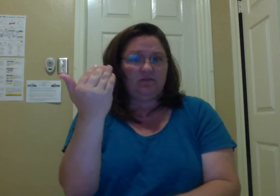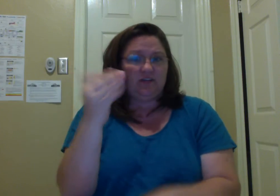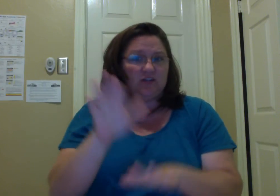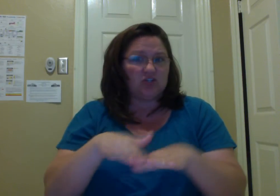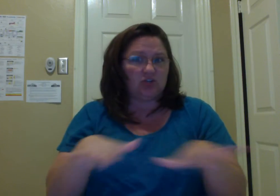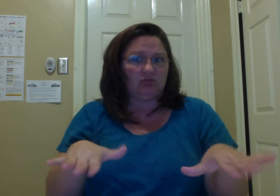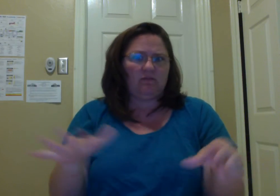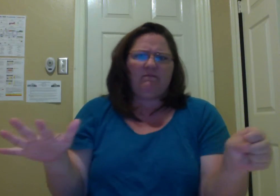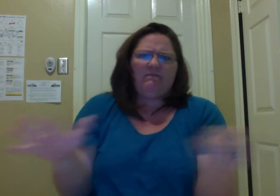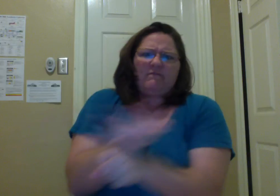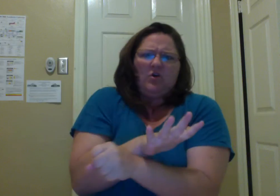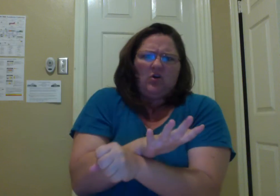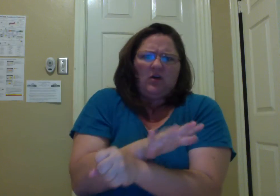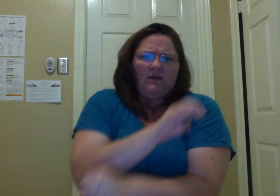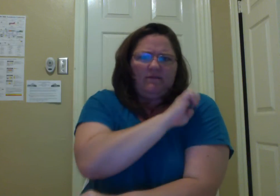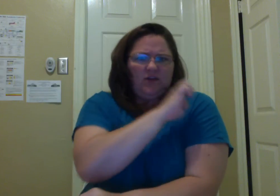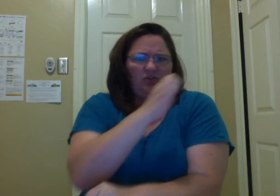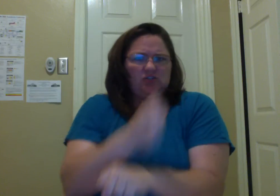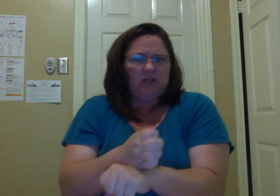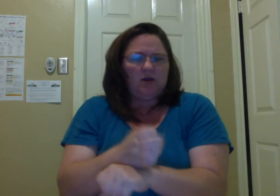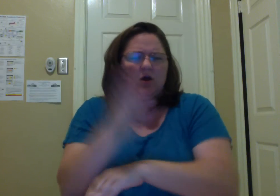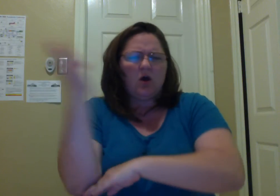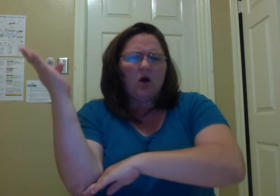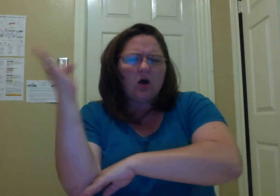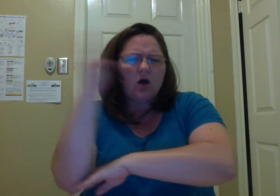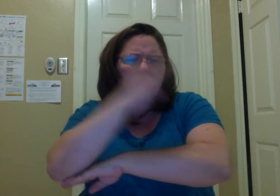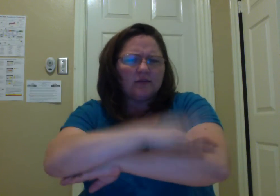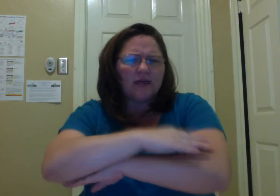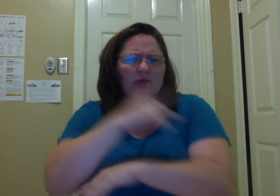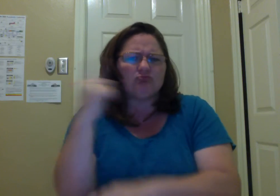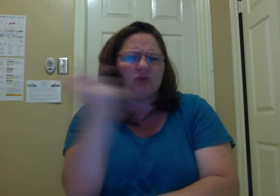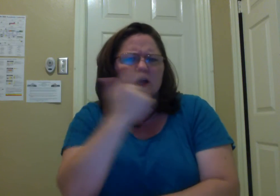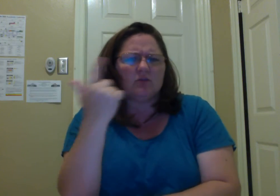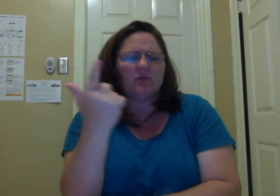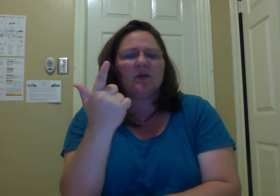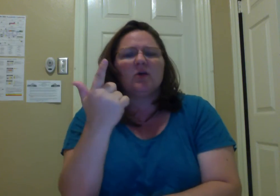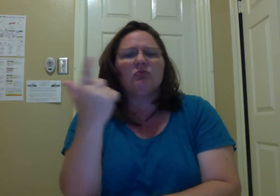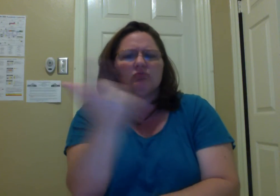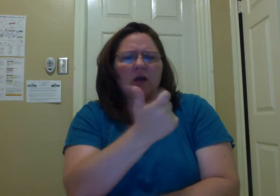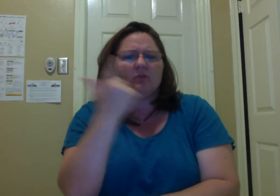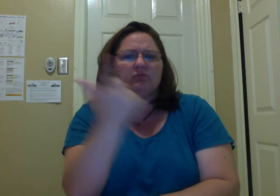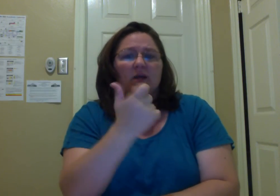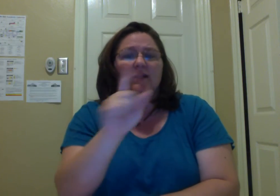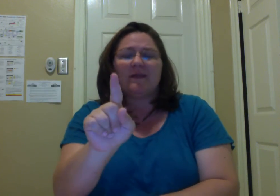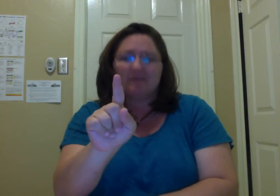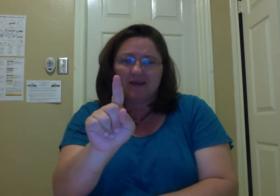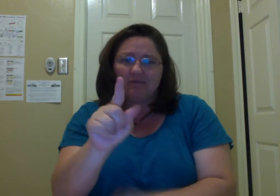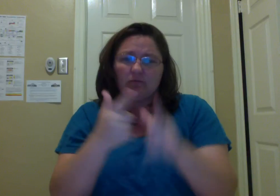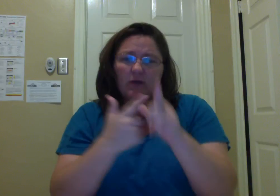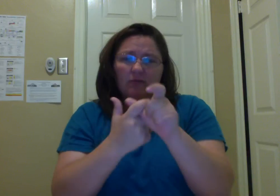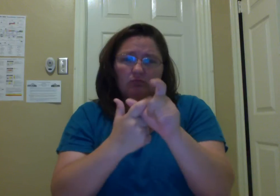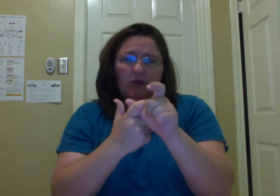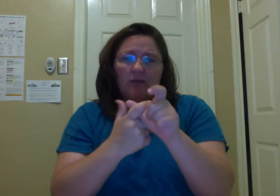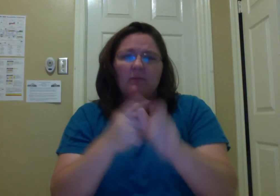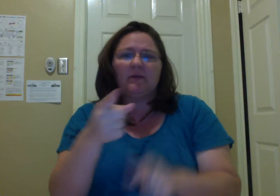15 children full of energy. All day, run, run, run. Now the sign for run is run, but because you're